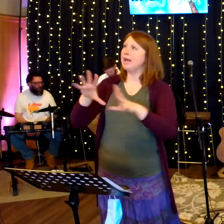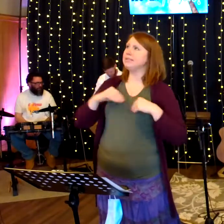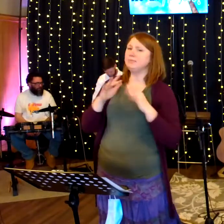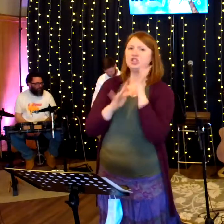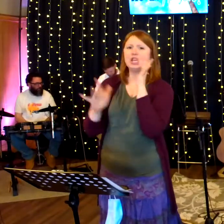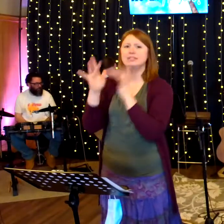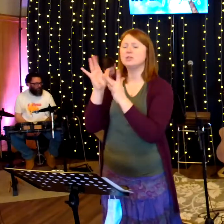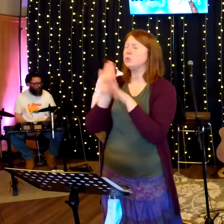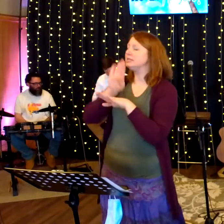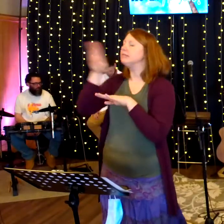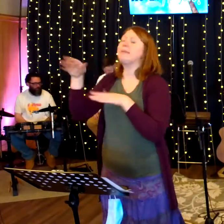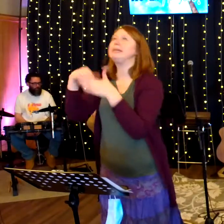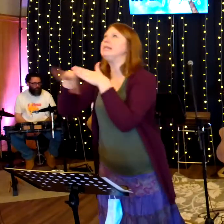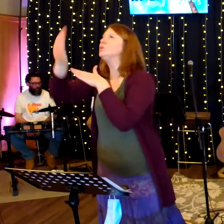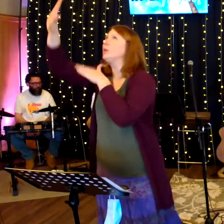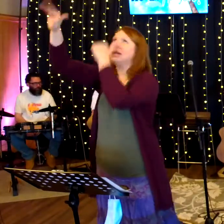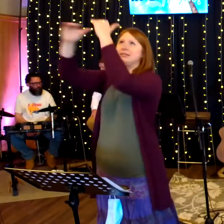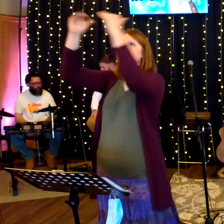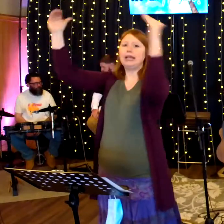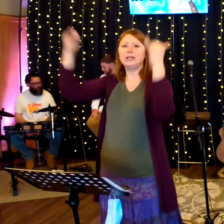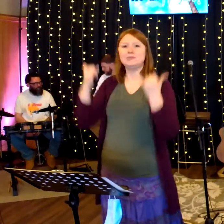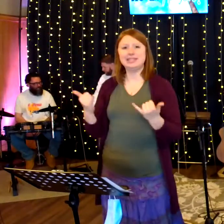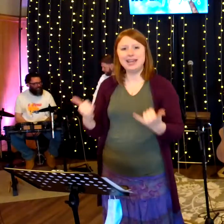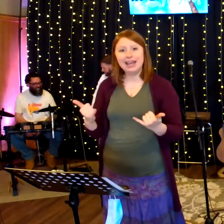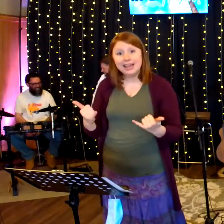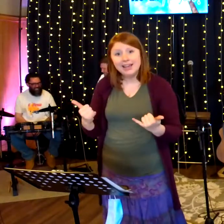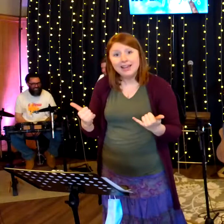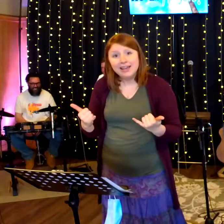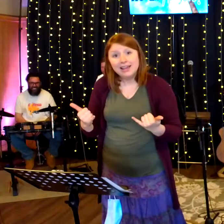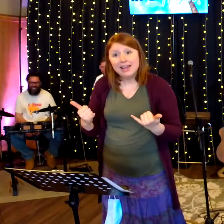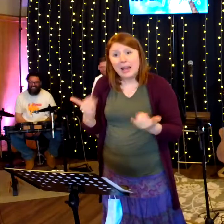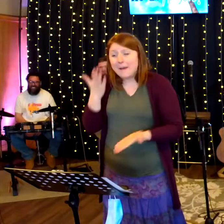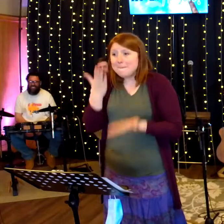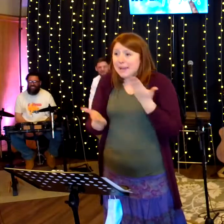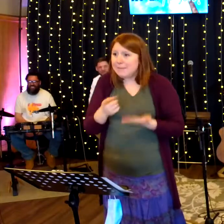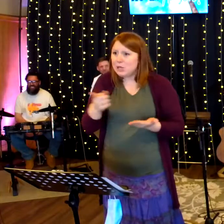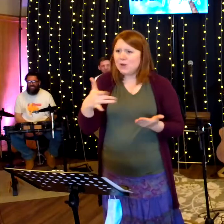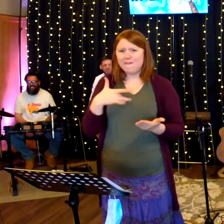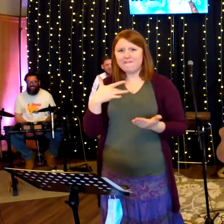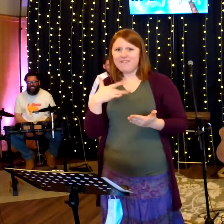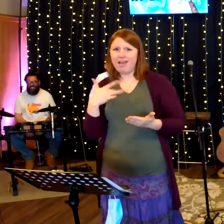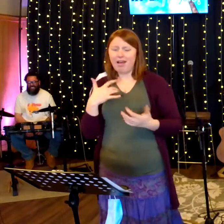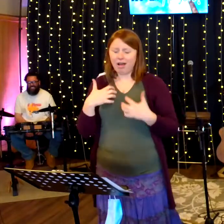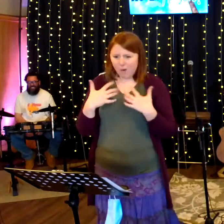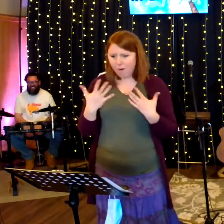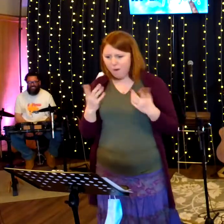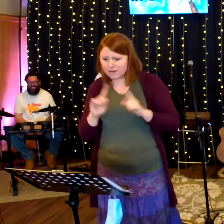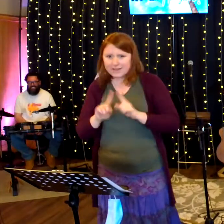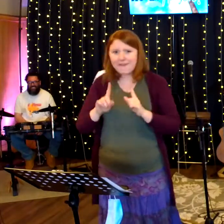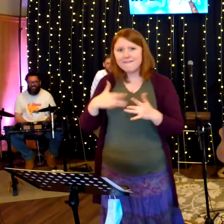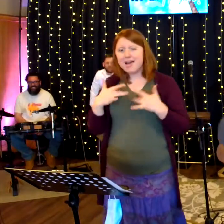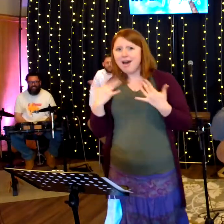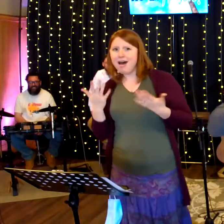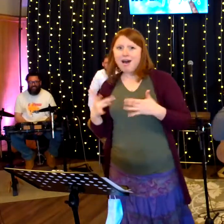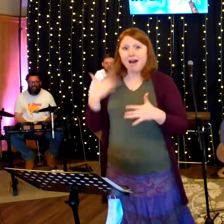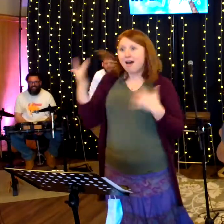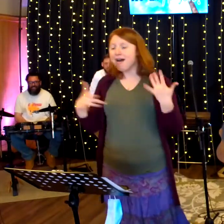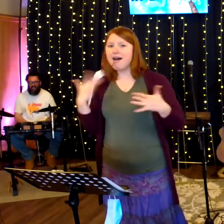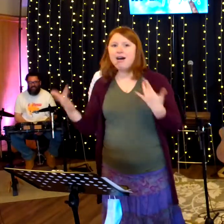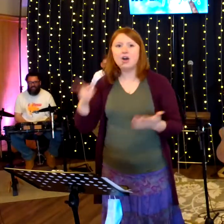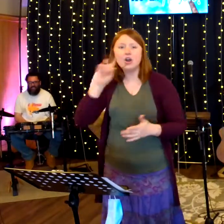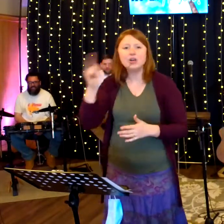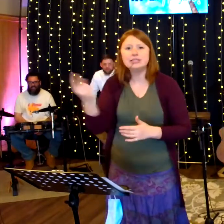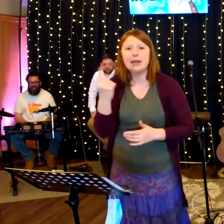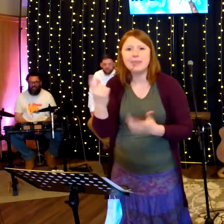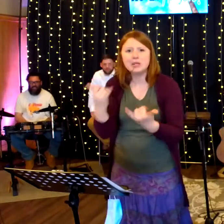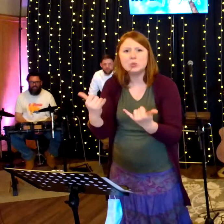kingdom of God today because of that message. And maybe you hear, you had a little revival, a little resurrection, because of what you heard in the teaching of